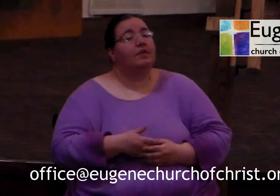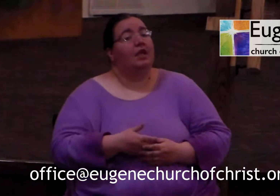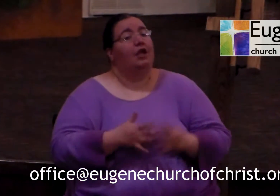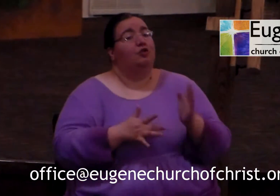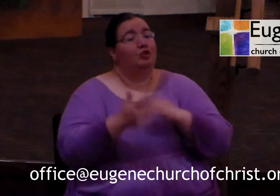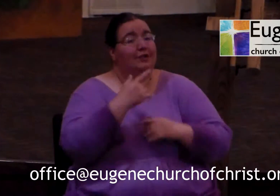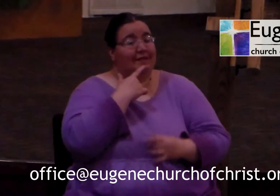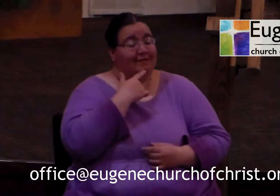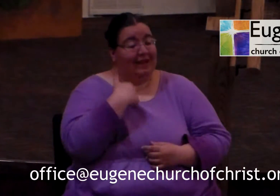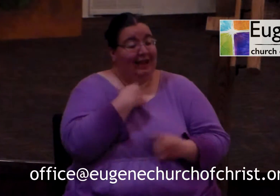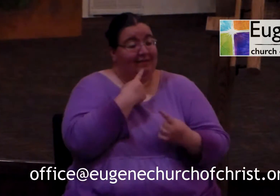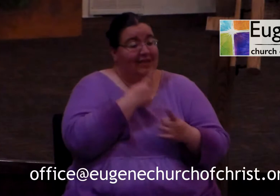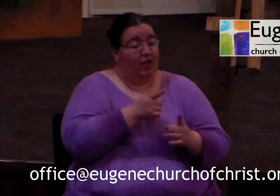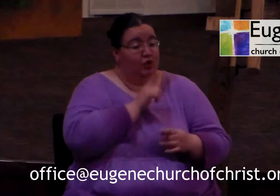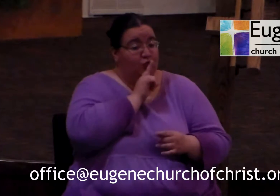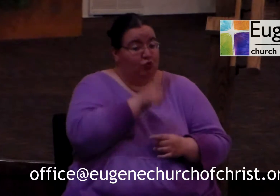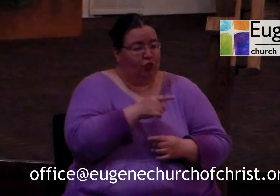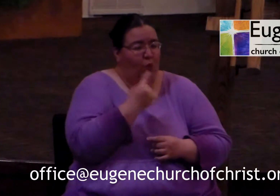you is going to betray me."